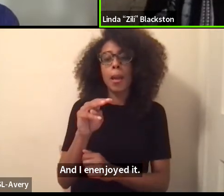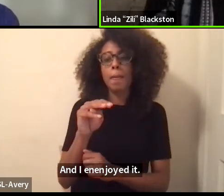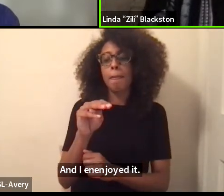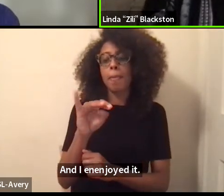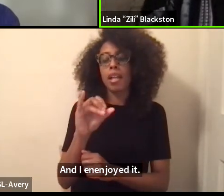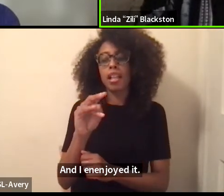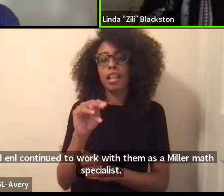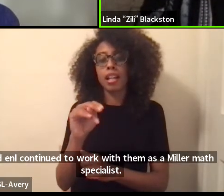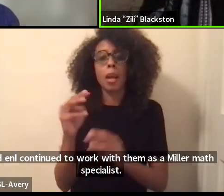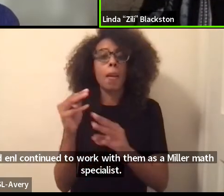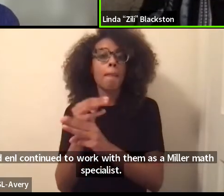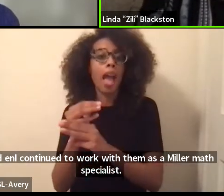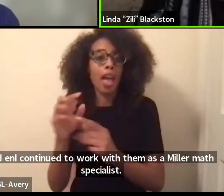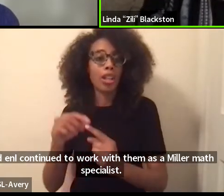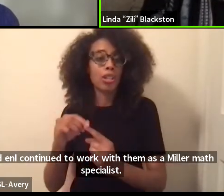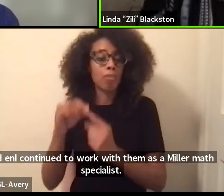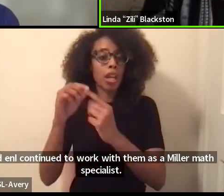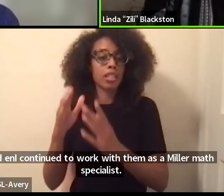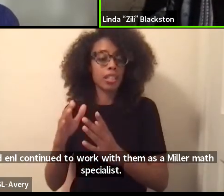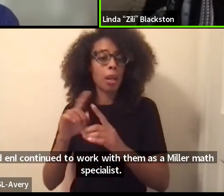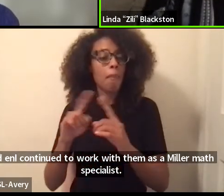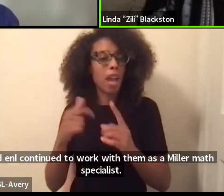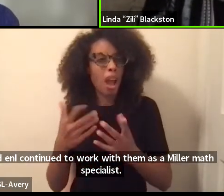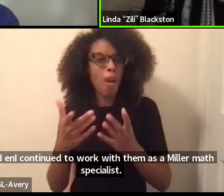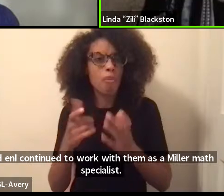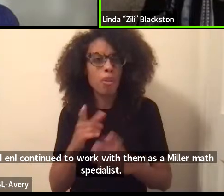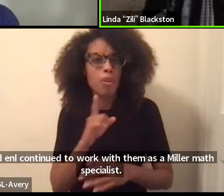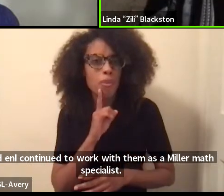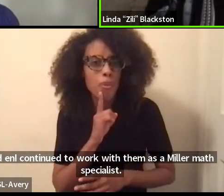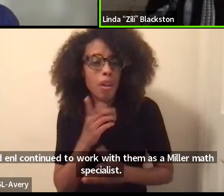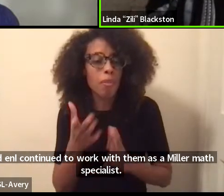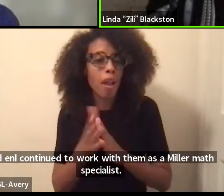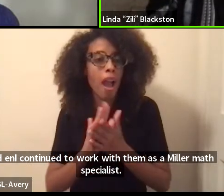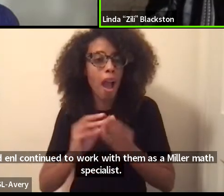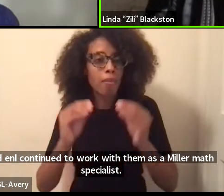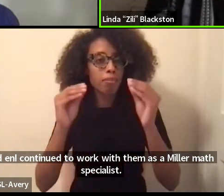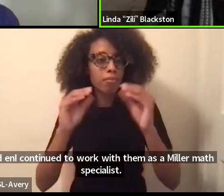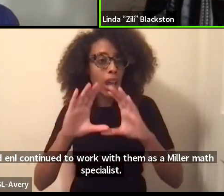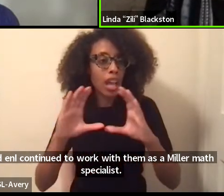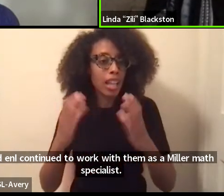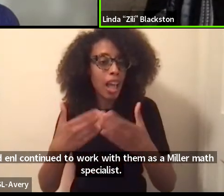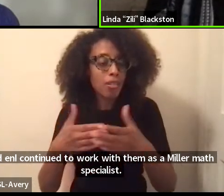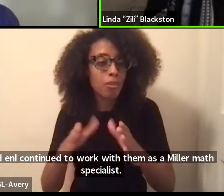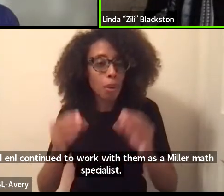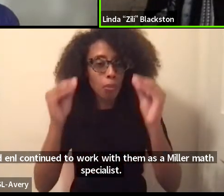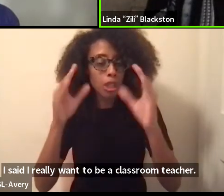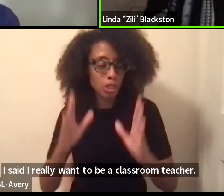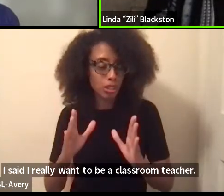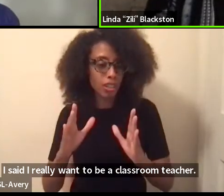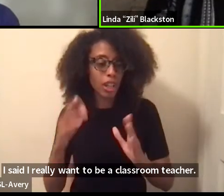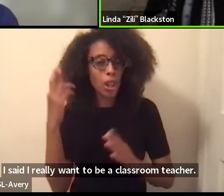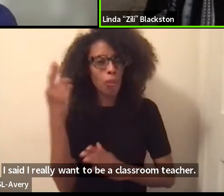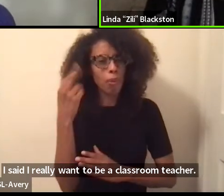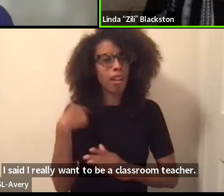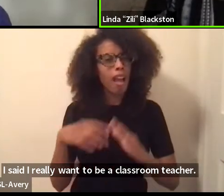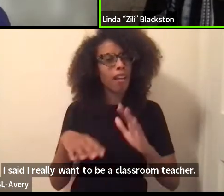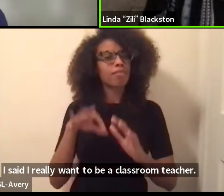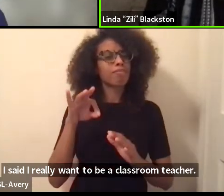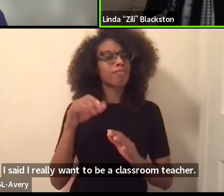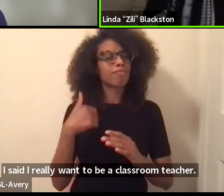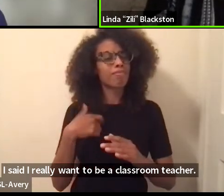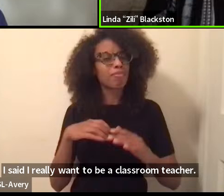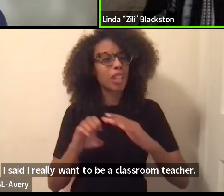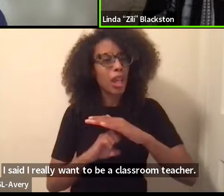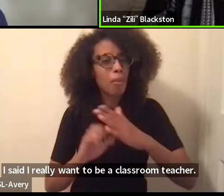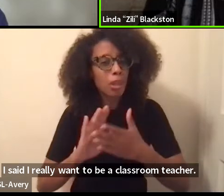said, I really want to be a classroom teacher. And the reason I chose elementary school was because I thought at that point